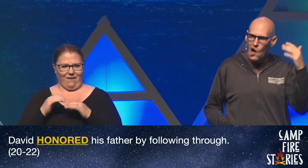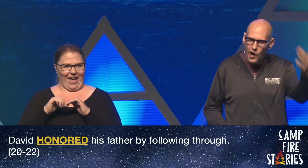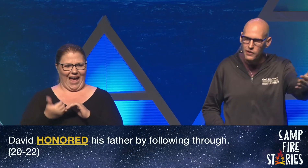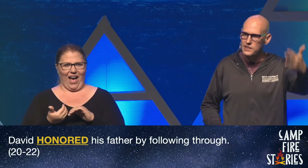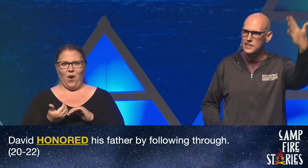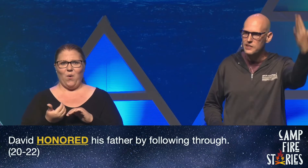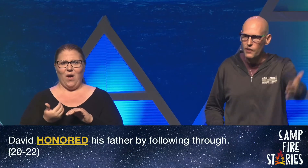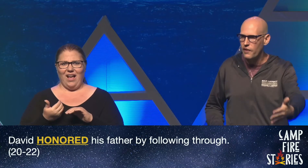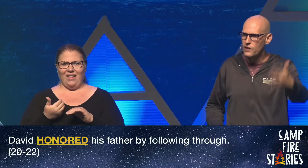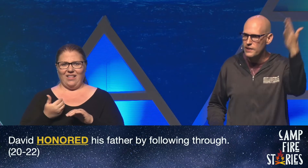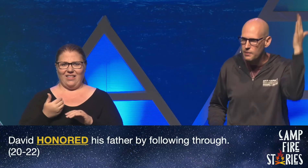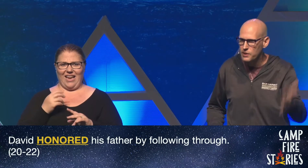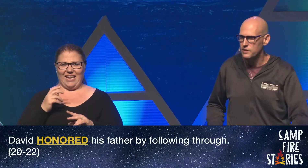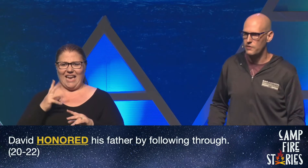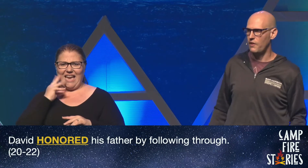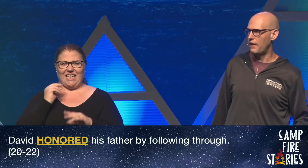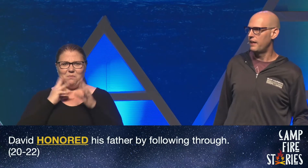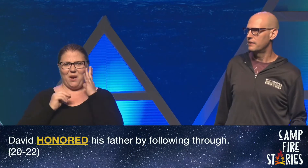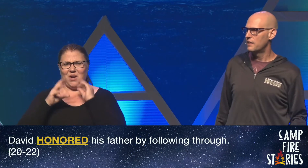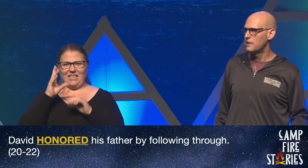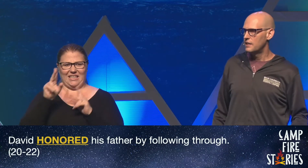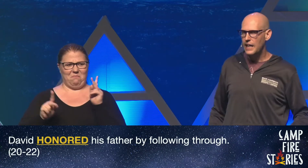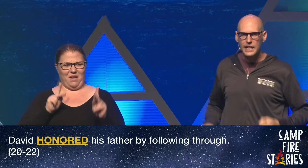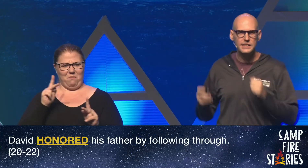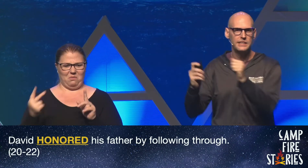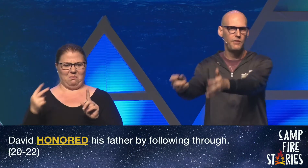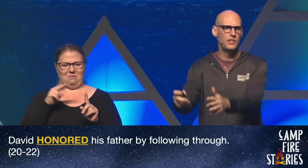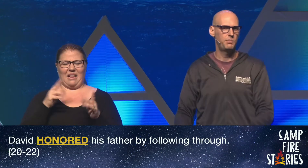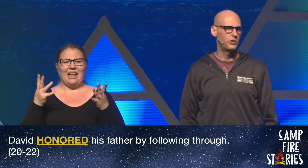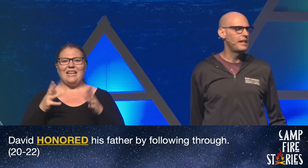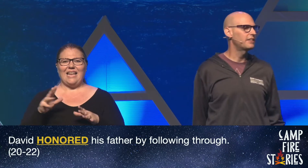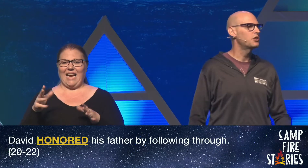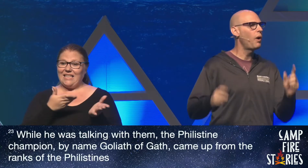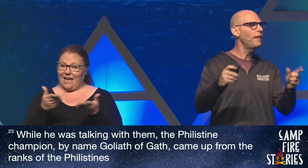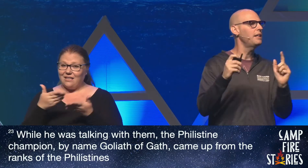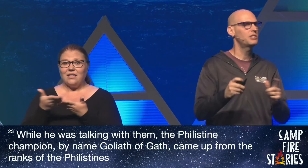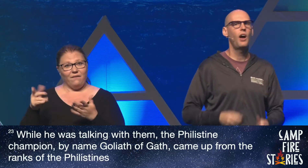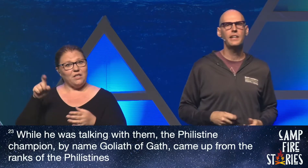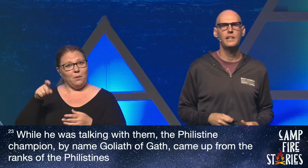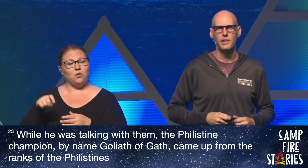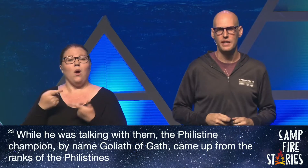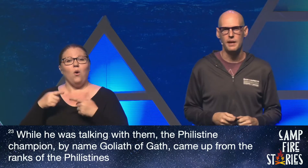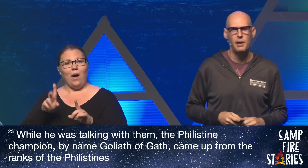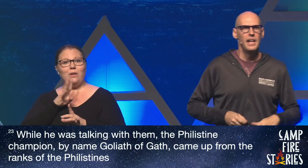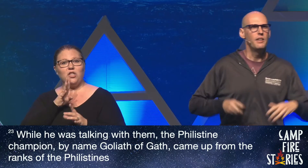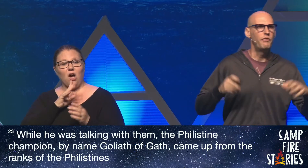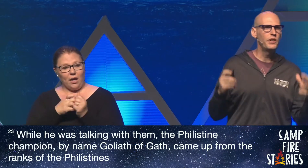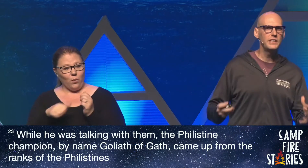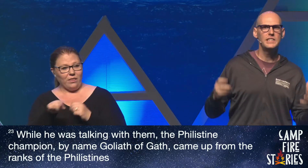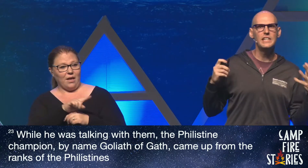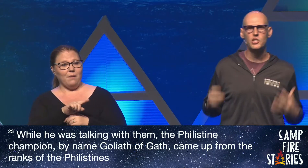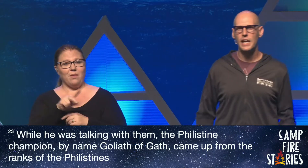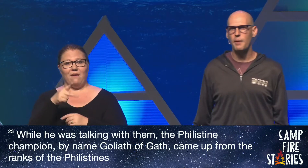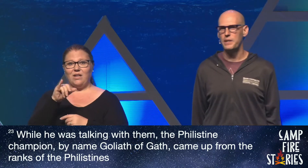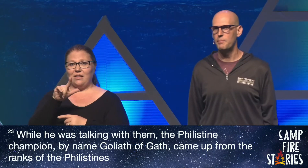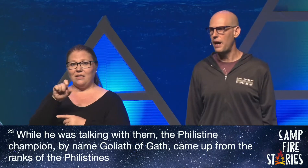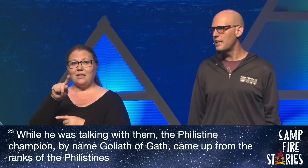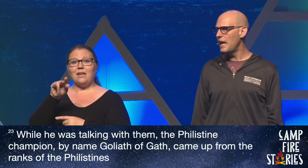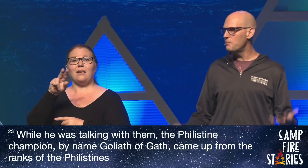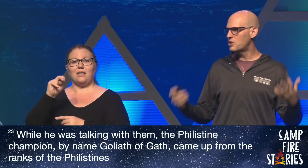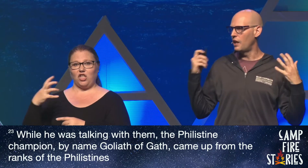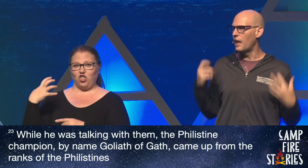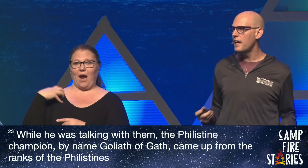He honors his father in the middle of all that. Takes the stuff he's supposed to. Now, it says, while he was talking with them, the Philistine champion